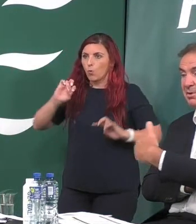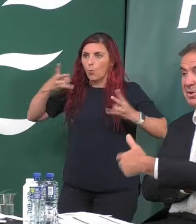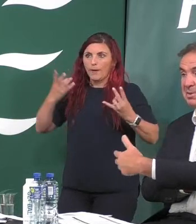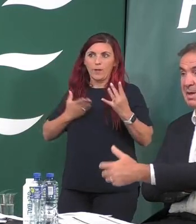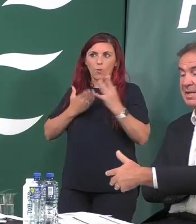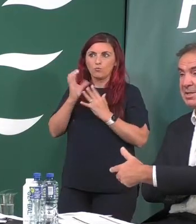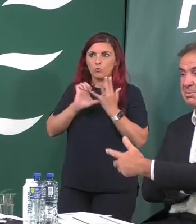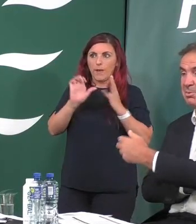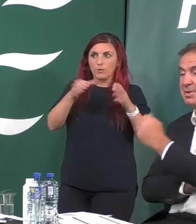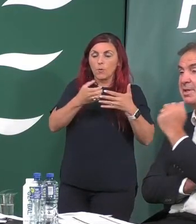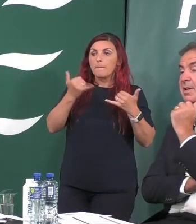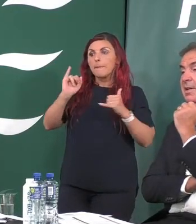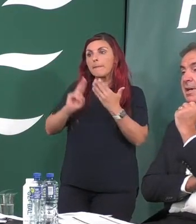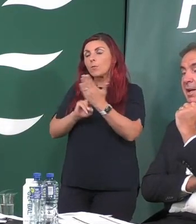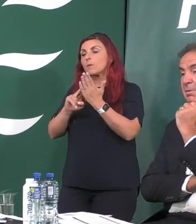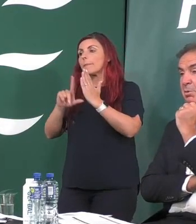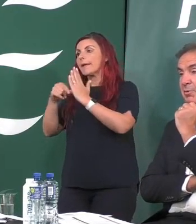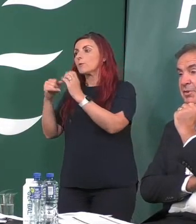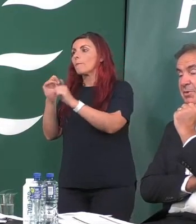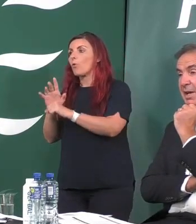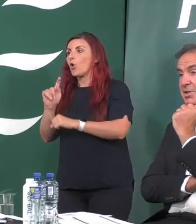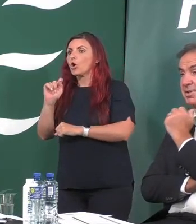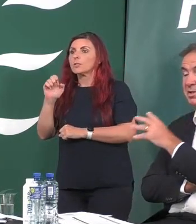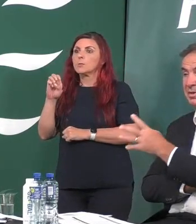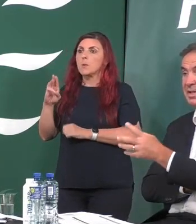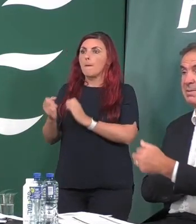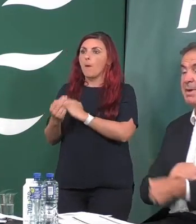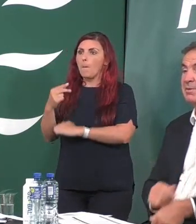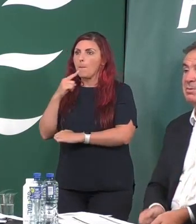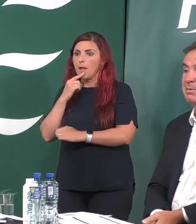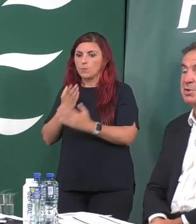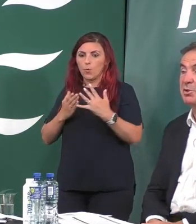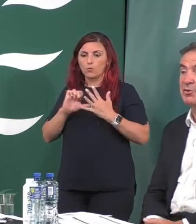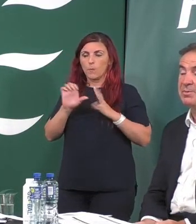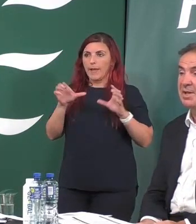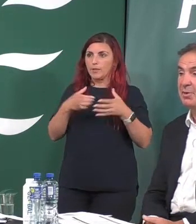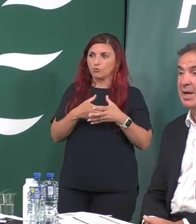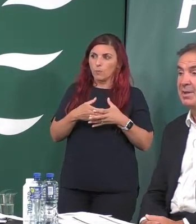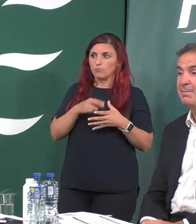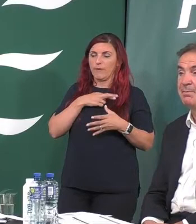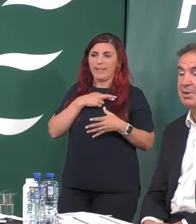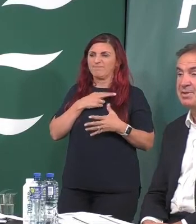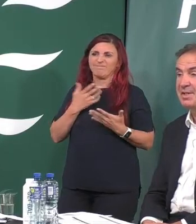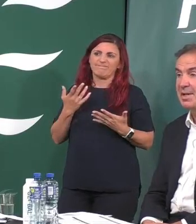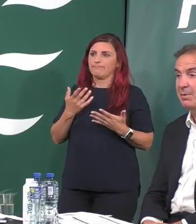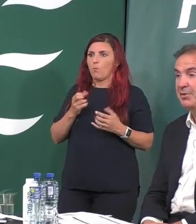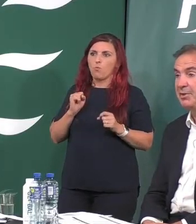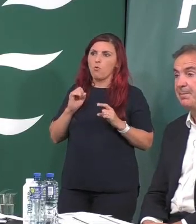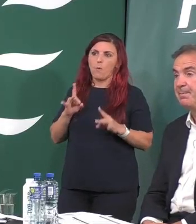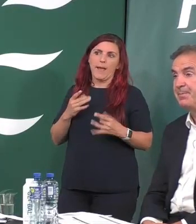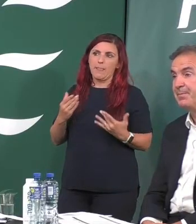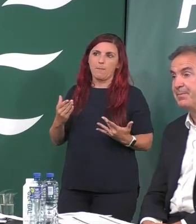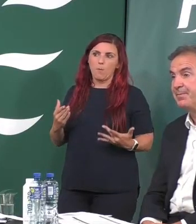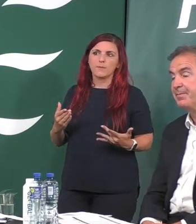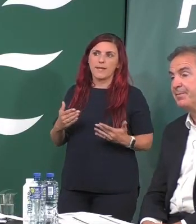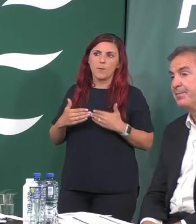and so on. But if you look at the pace at the moment that we're moving through the ages, its impact will be reduced from, say, if we had them, 6-8 weeks